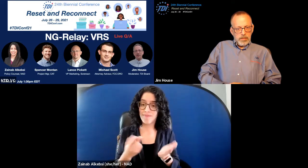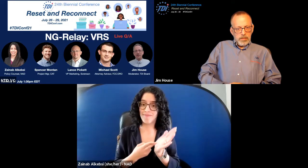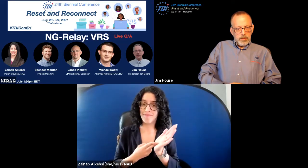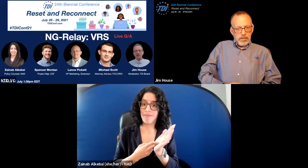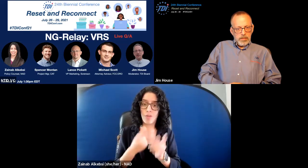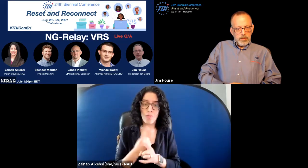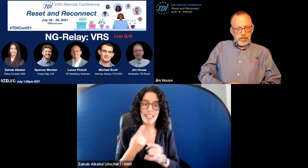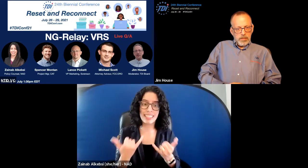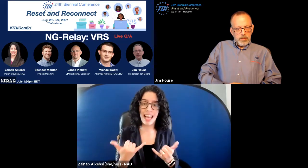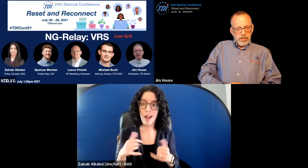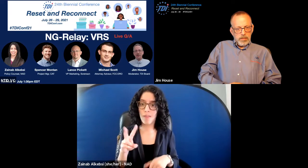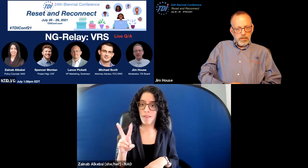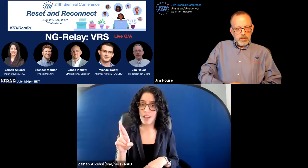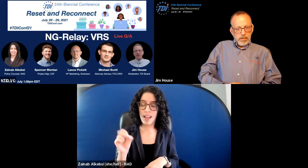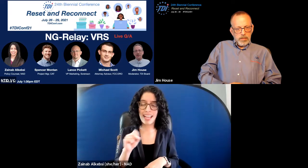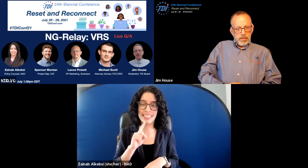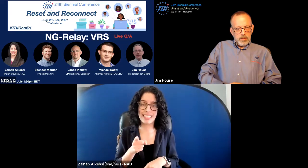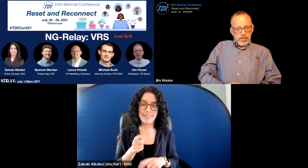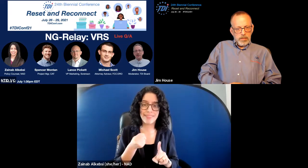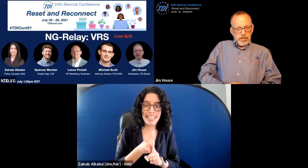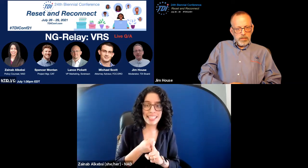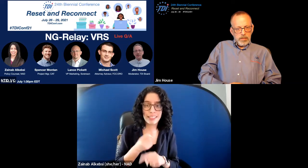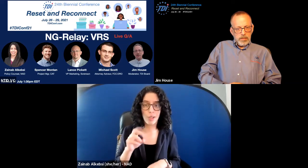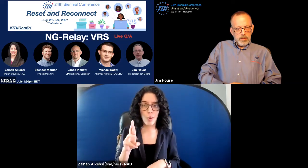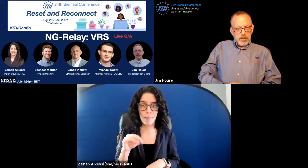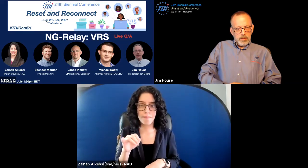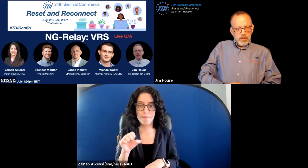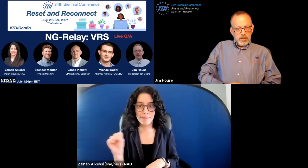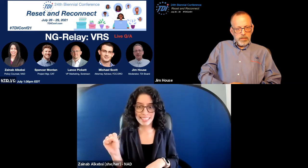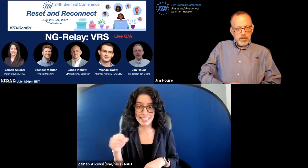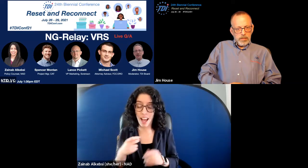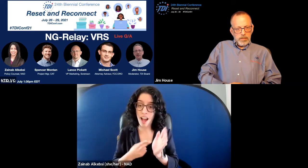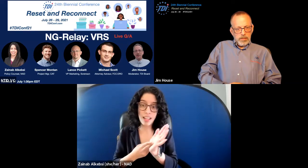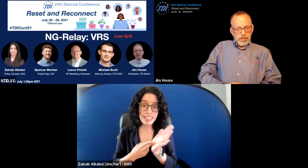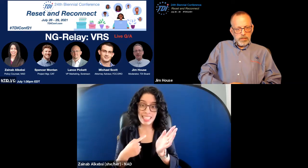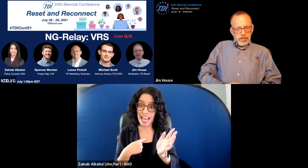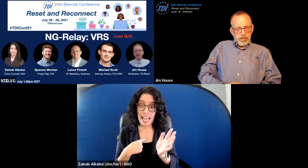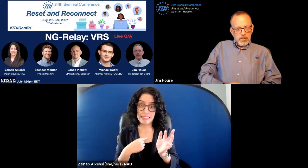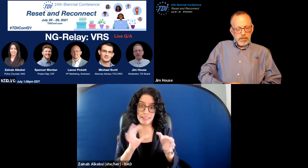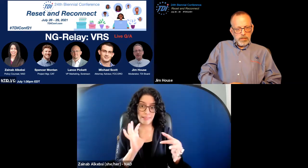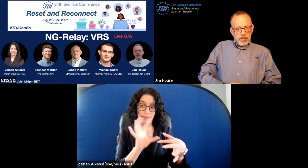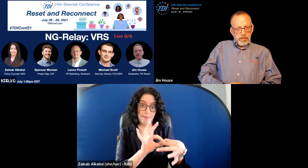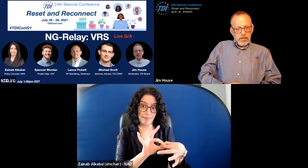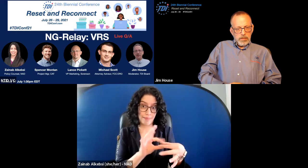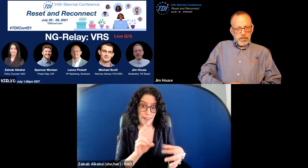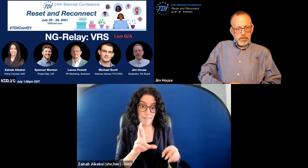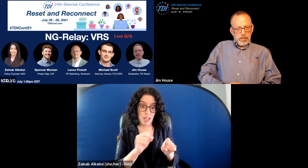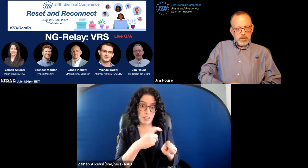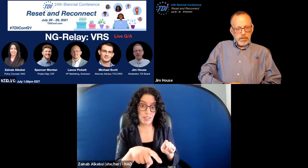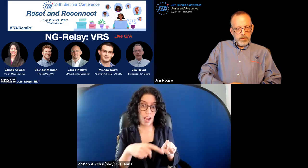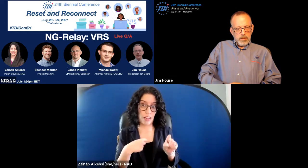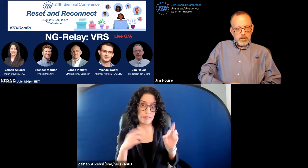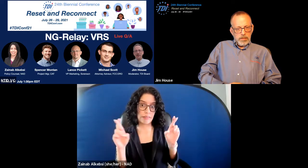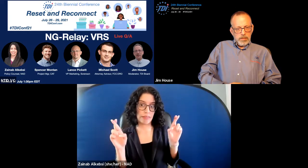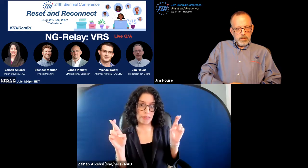yet. To be honest, right now, VRS is hit or miss. And honestly, when